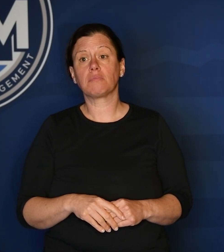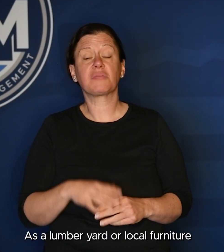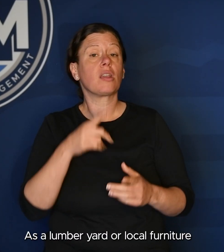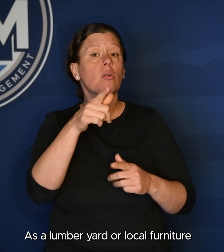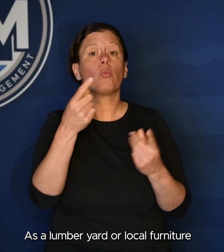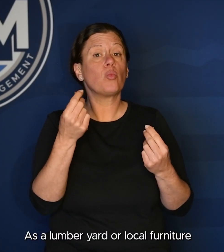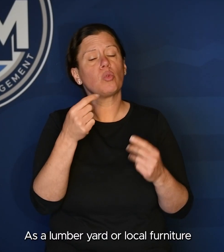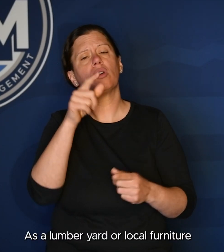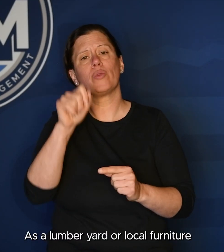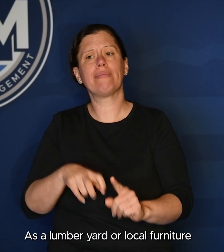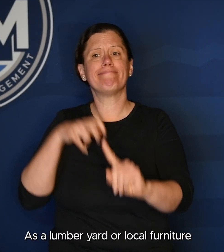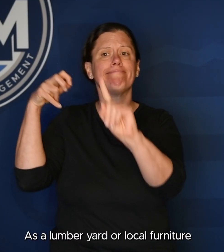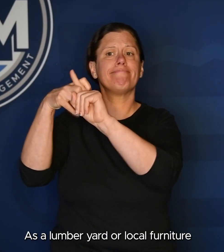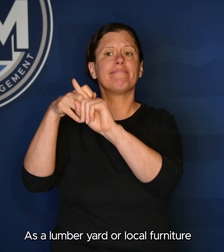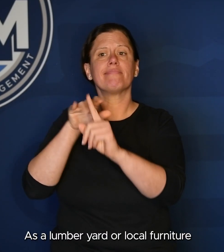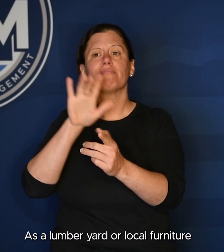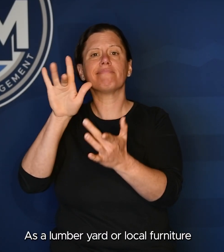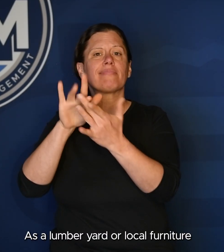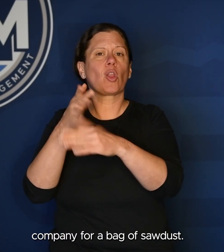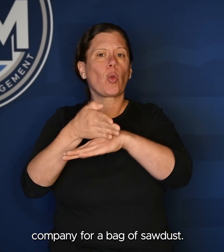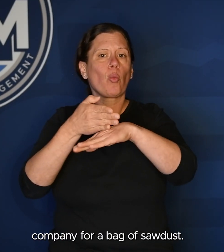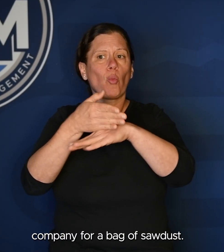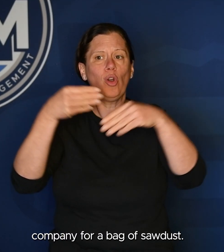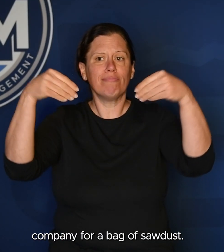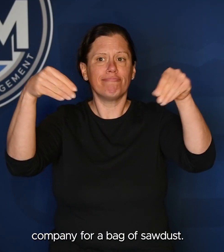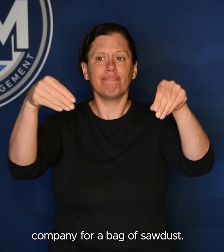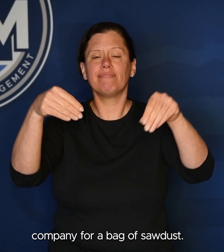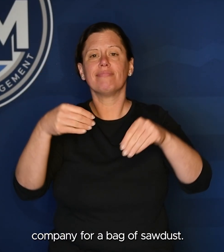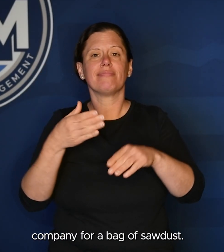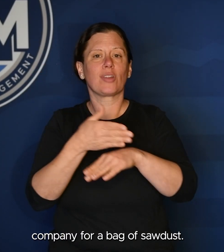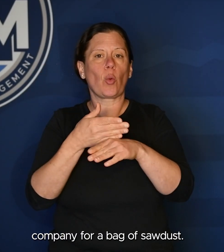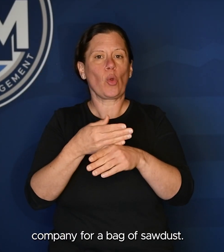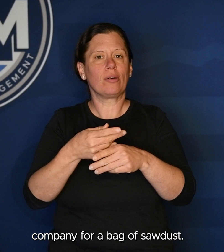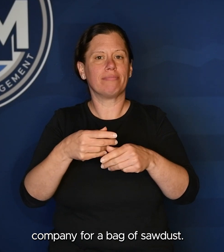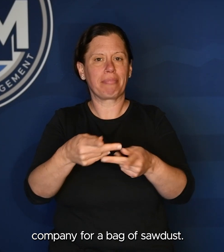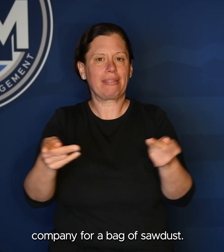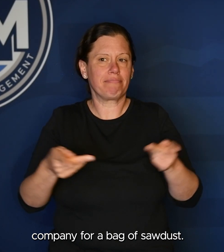Ask a lumberyard or local furniture company for a bag of sawdust.